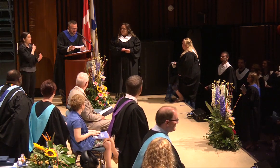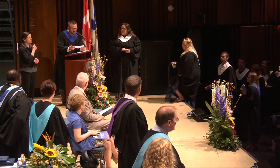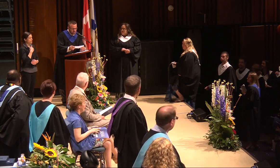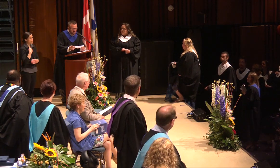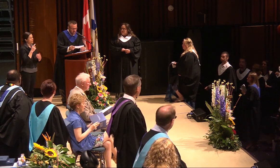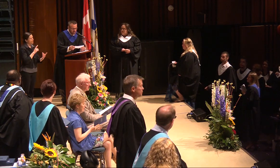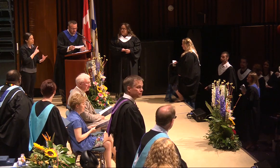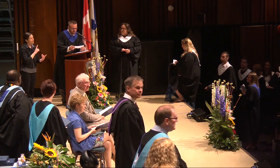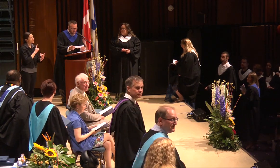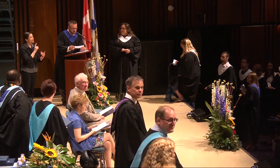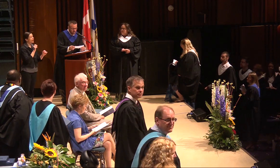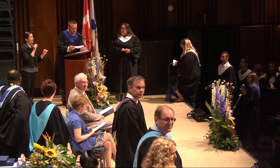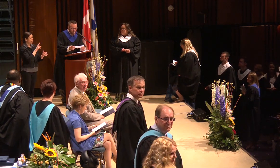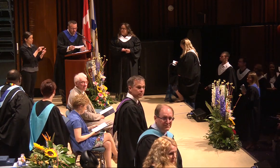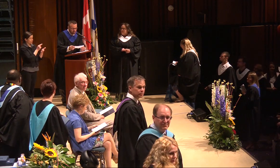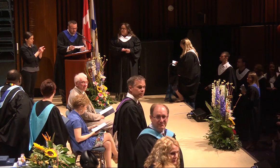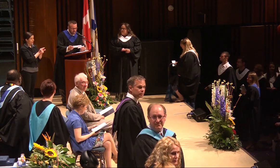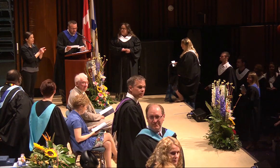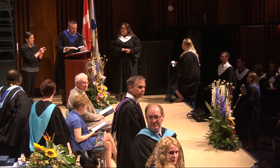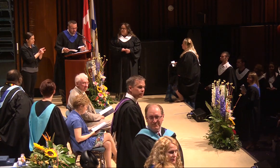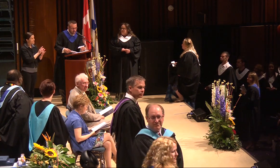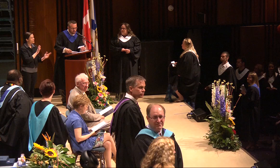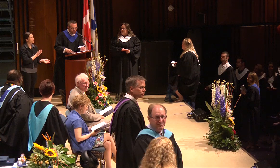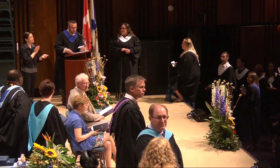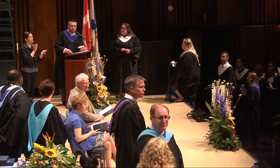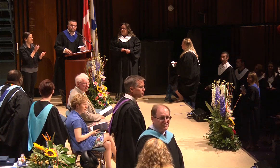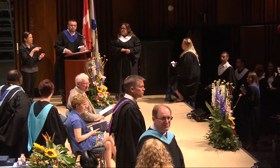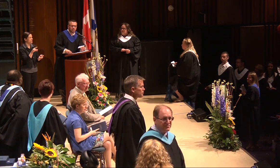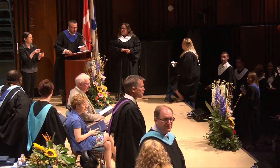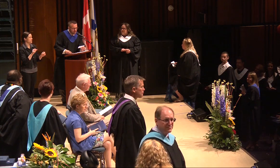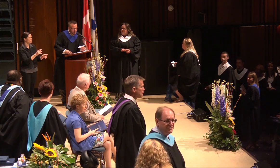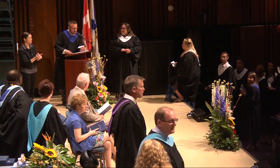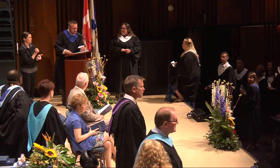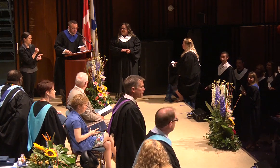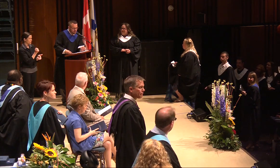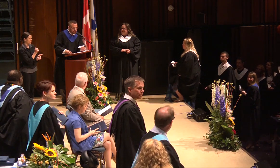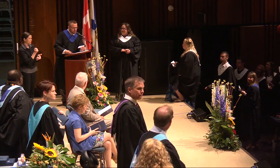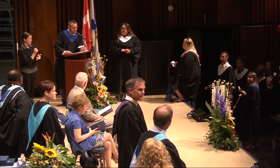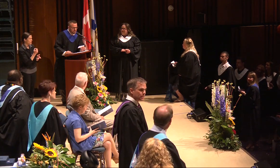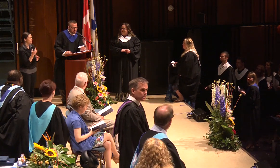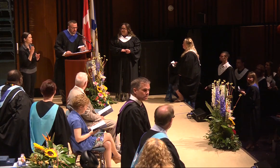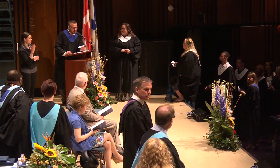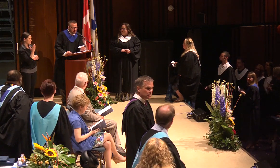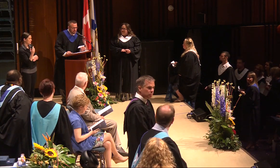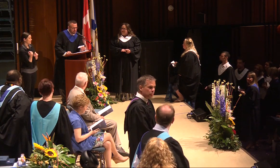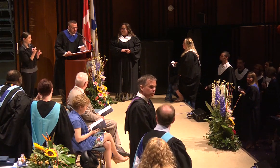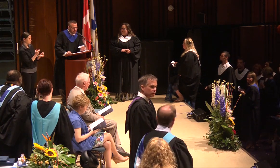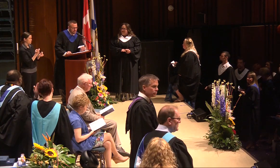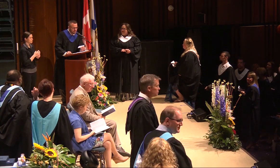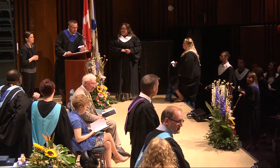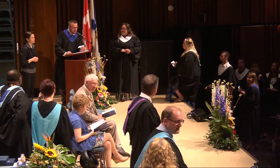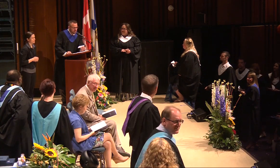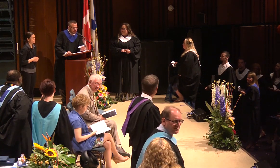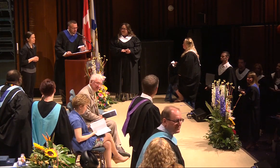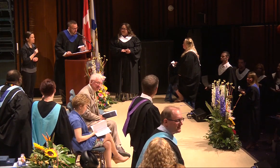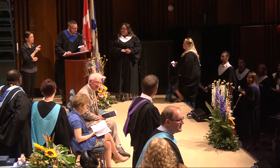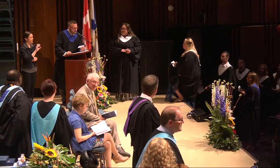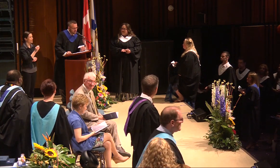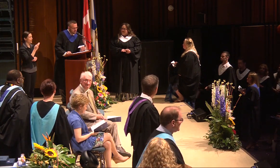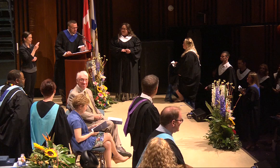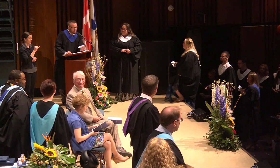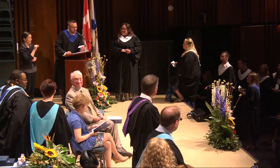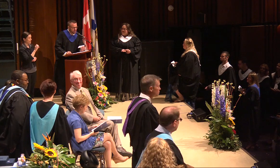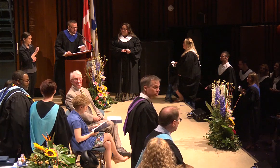opportunity to participate in the ceremony and present the credential. Archie Beals joins us now to present his niece,